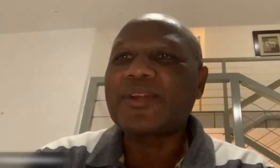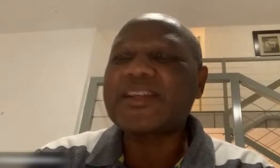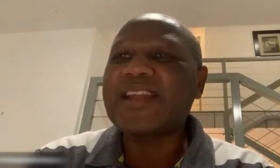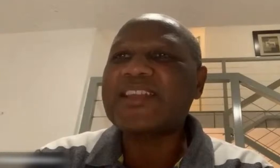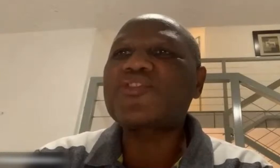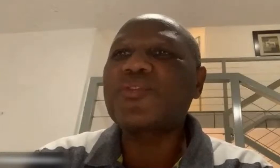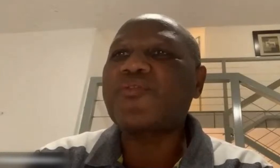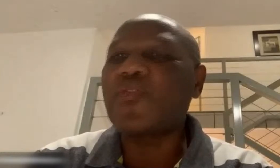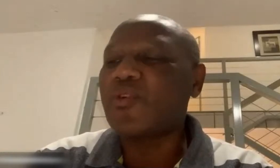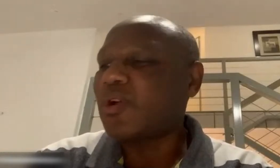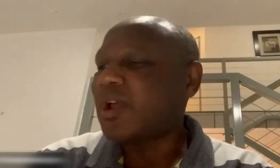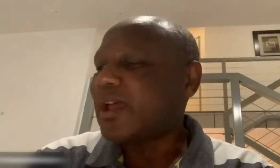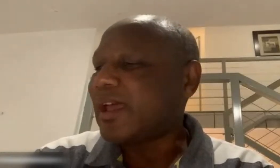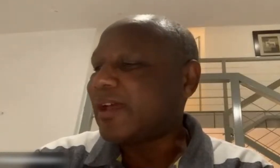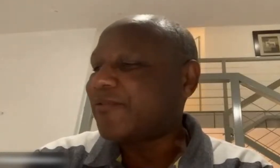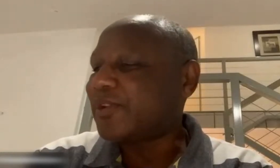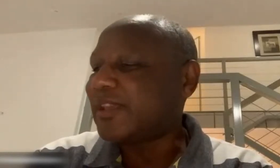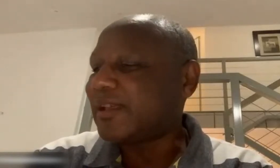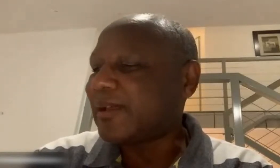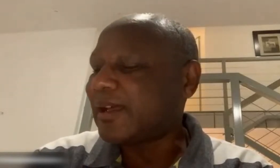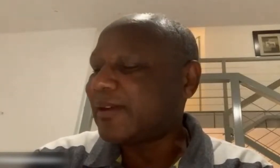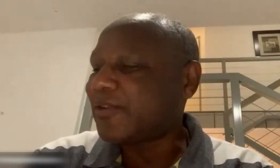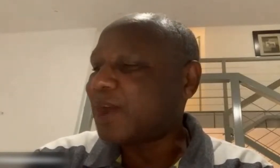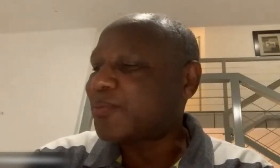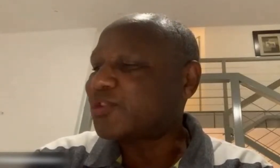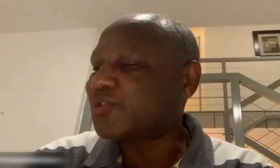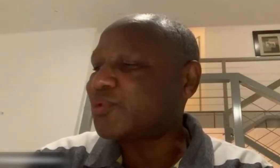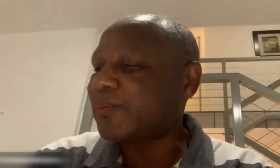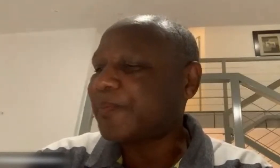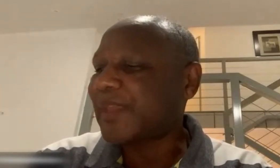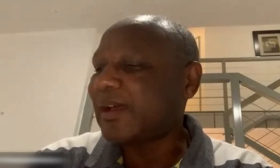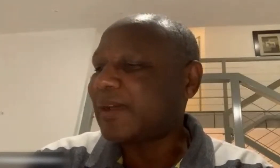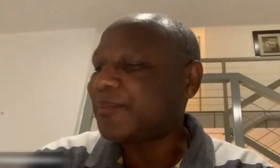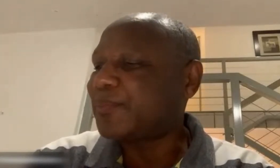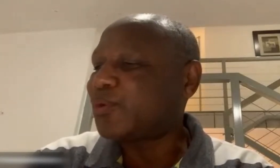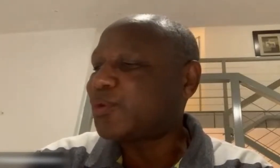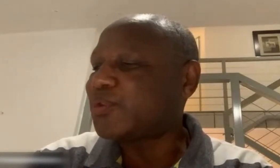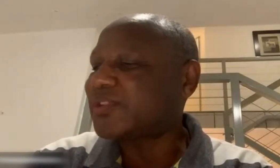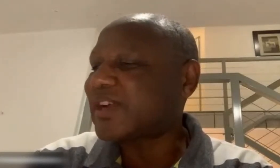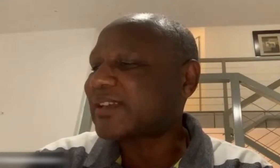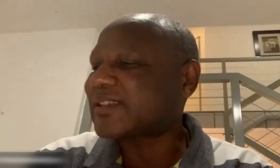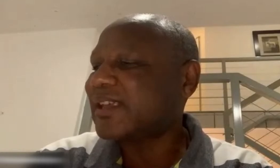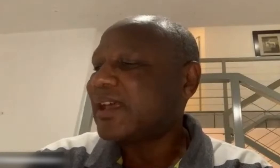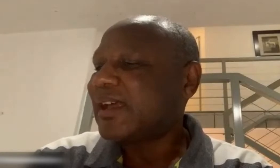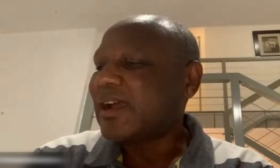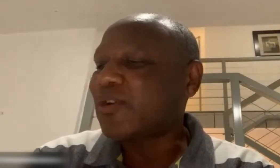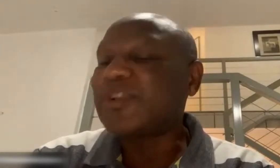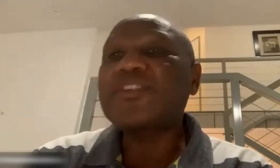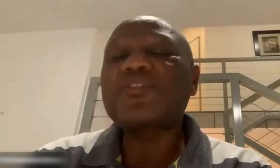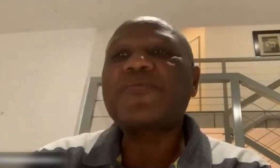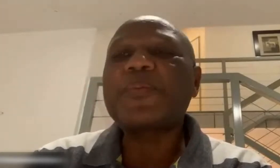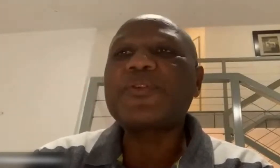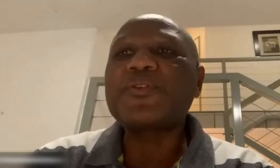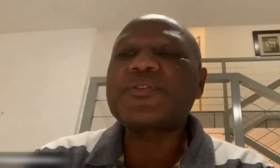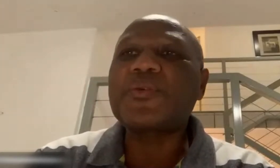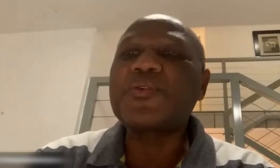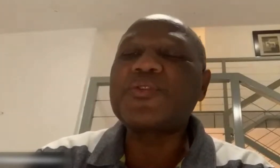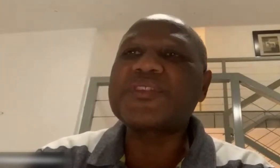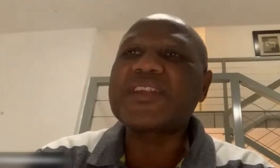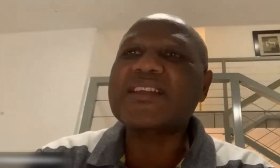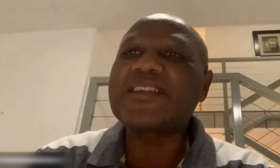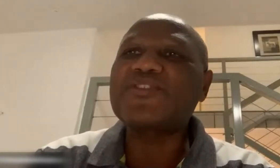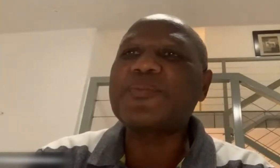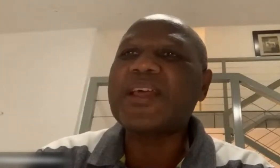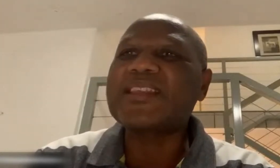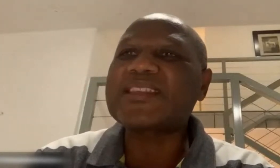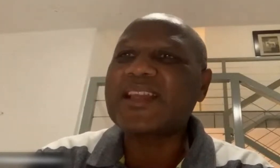not less true for our approach to people who use drugs. Communities of people who use drugs